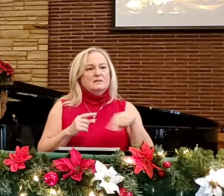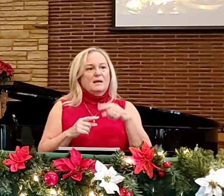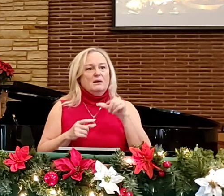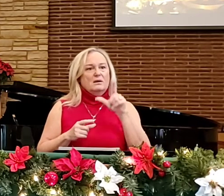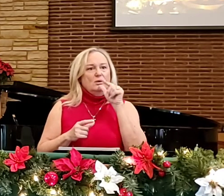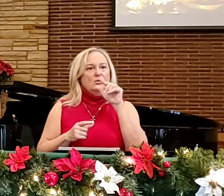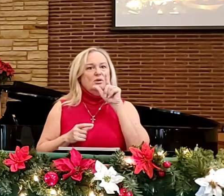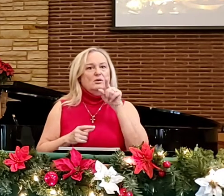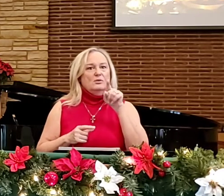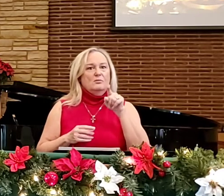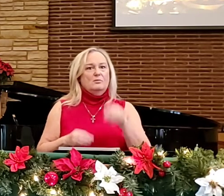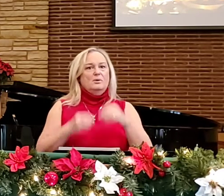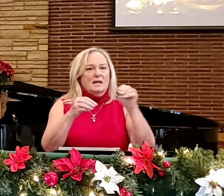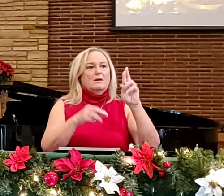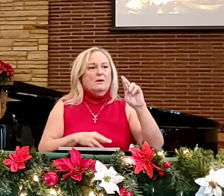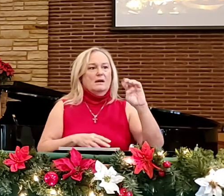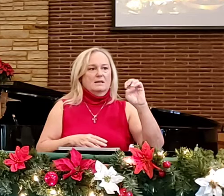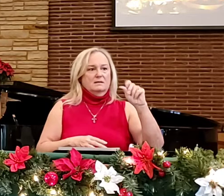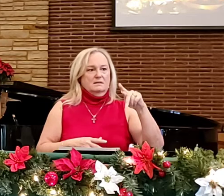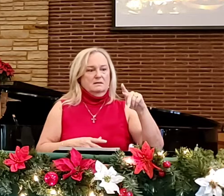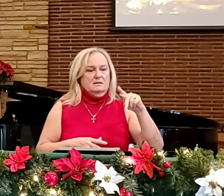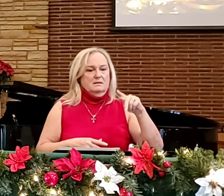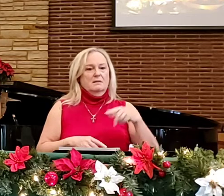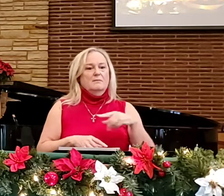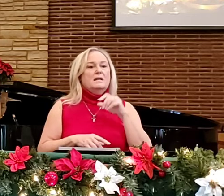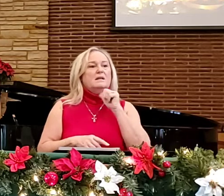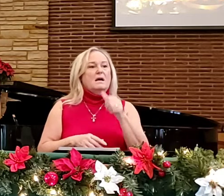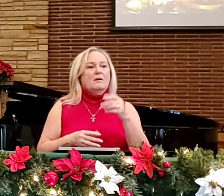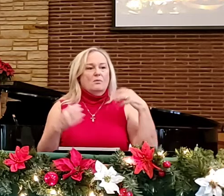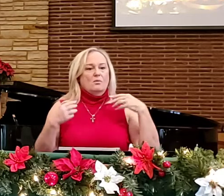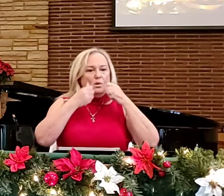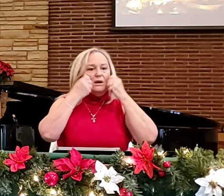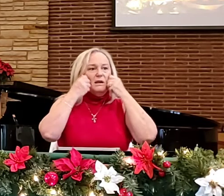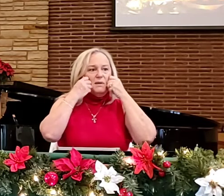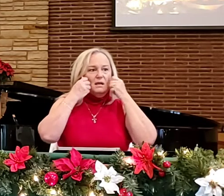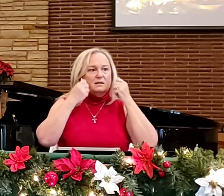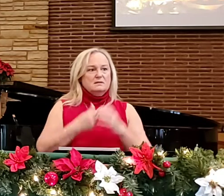you put at risk by not wearing a mask.